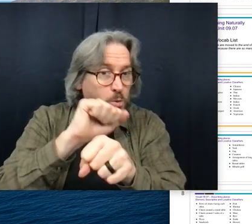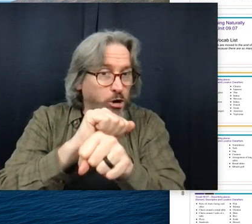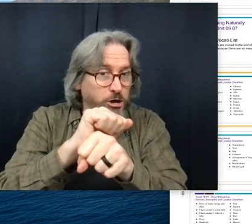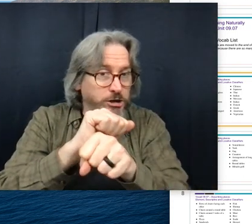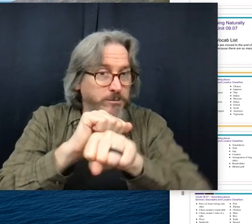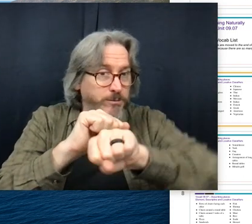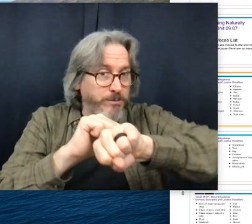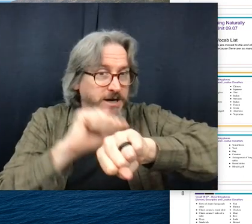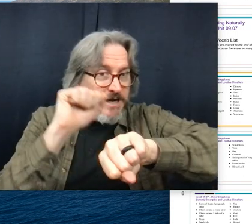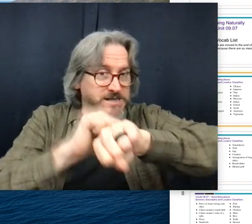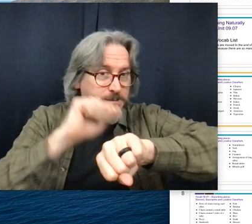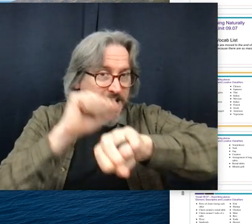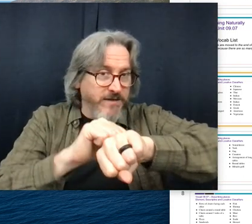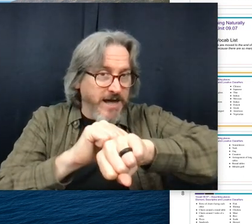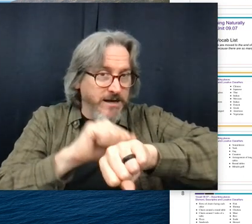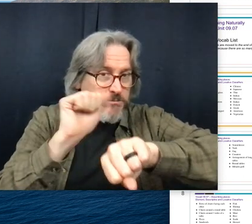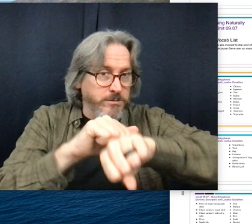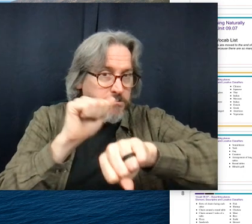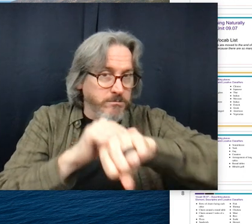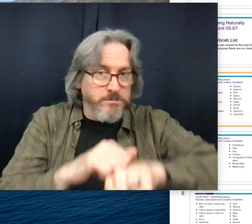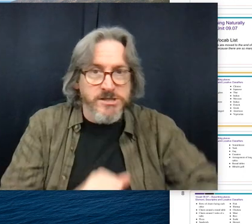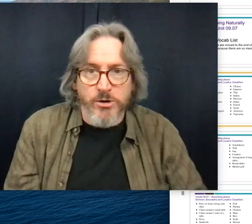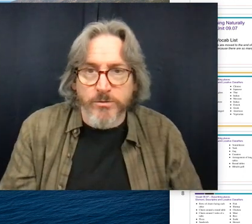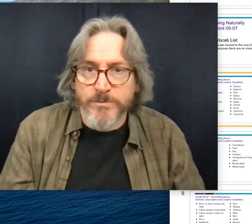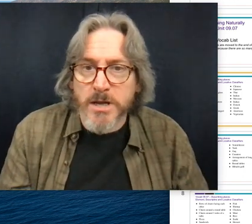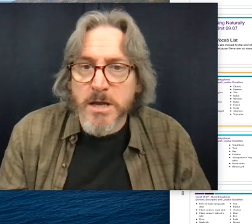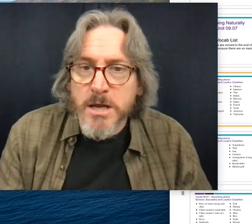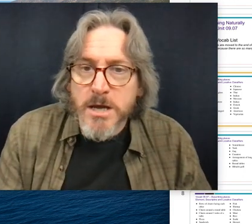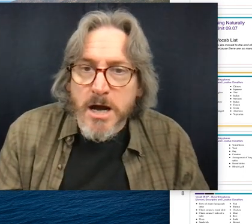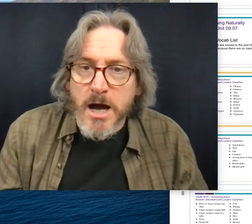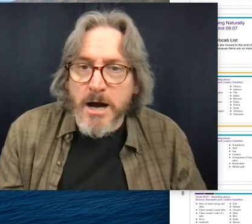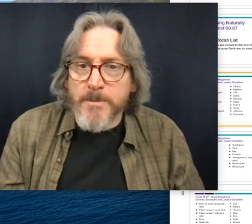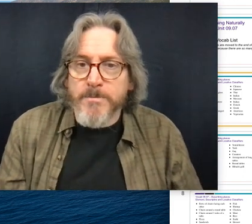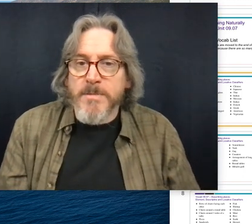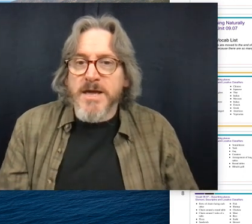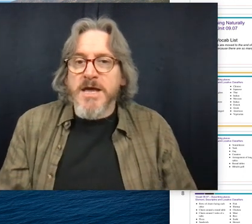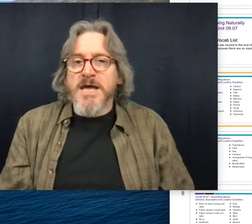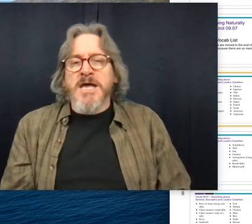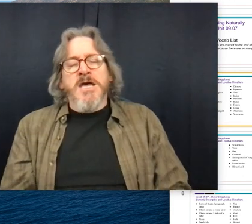It's like work, but it's the back of the hand, stone.